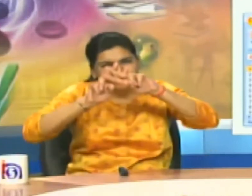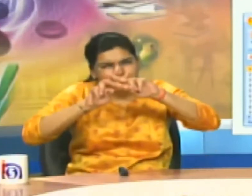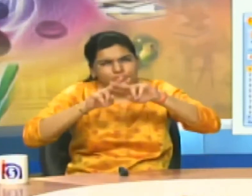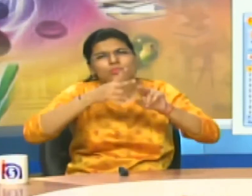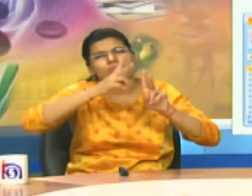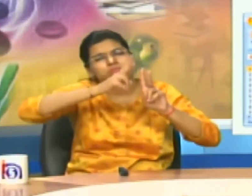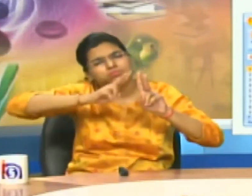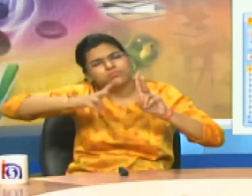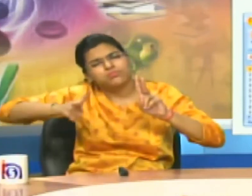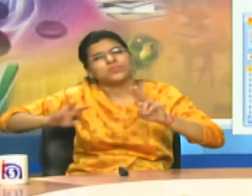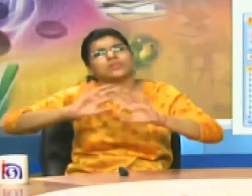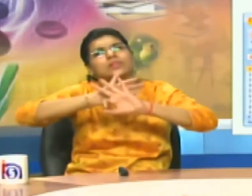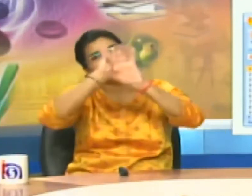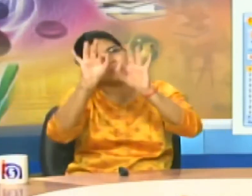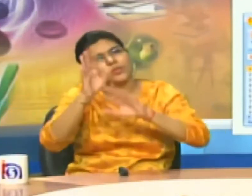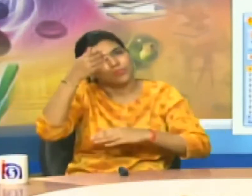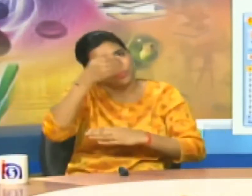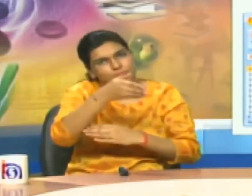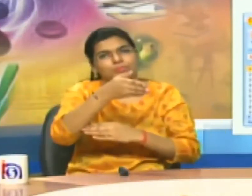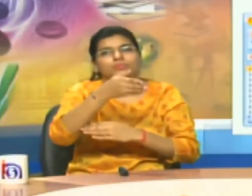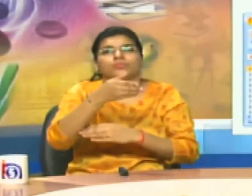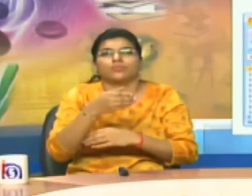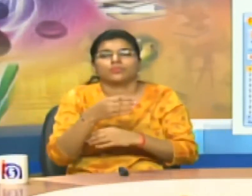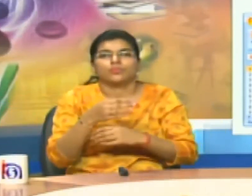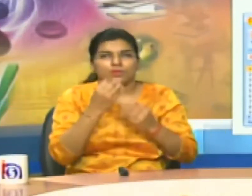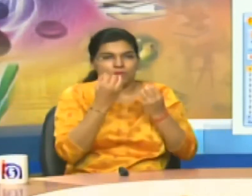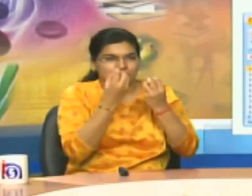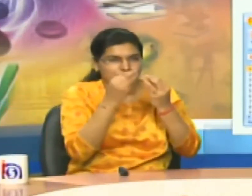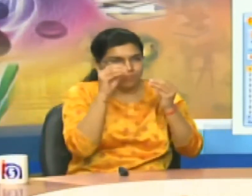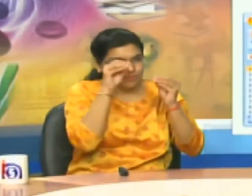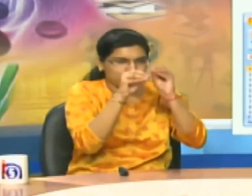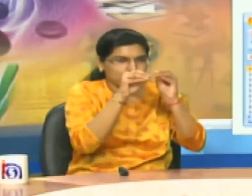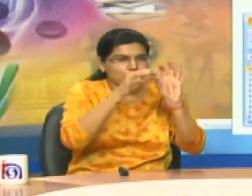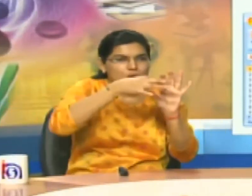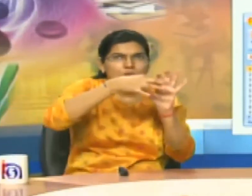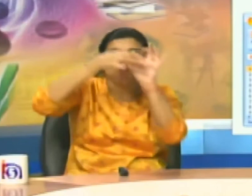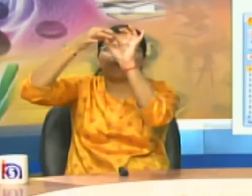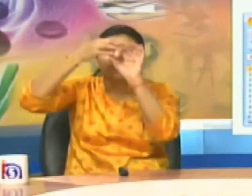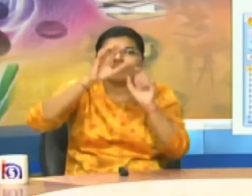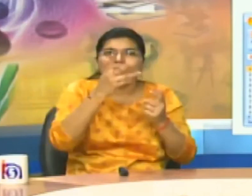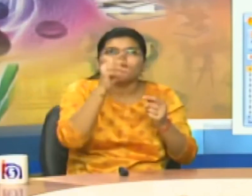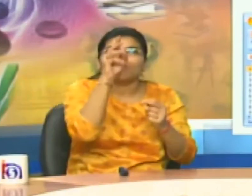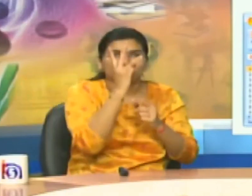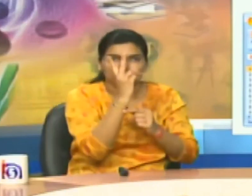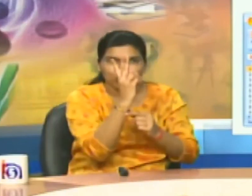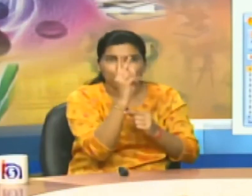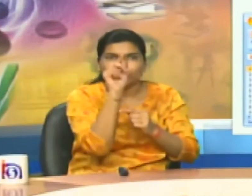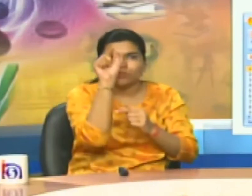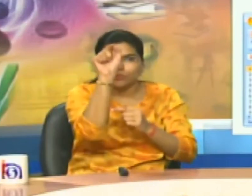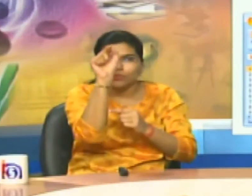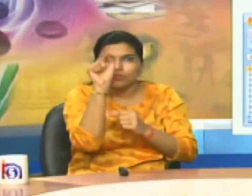bar, there are different cells shown there.